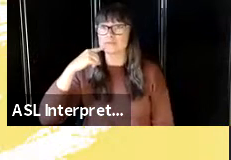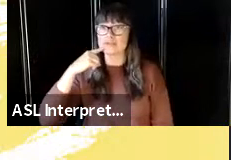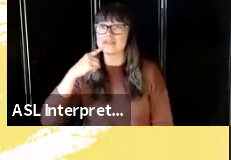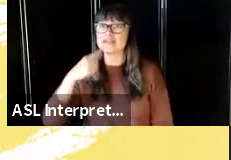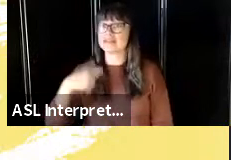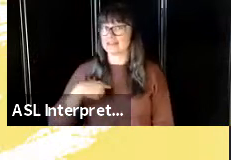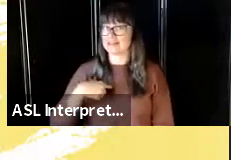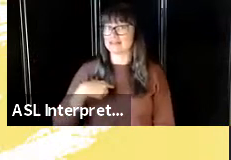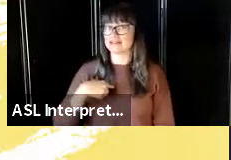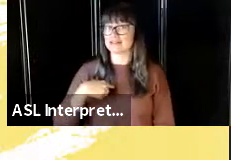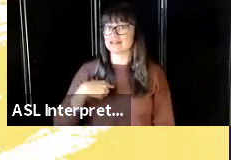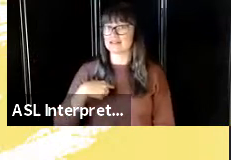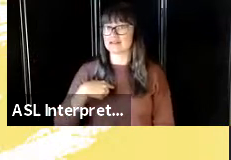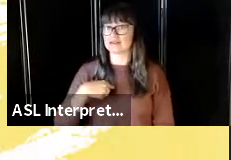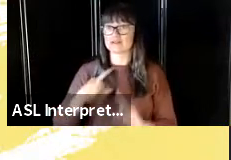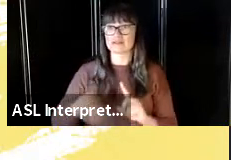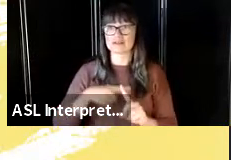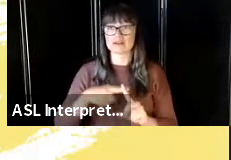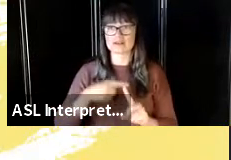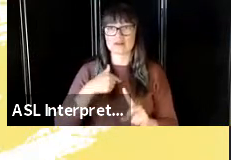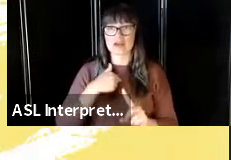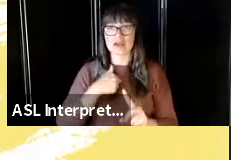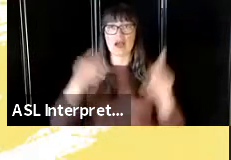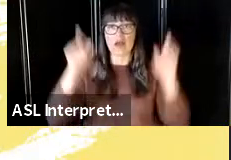told me when I was in